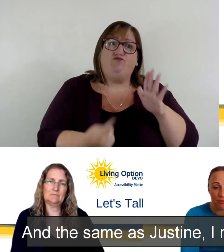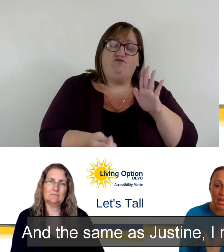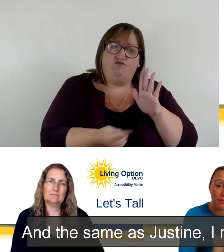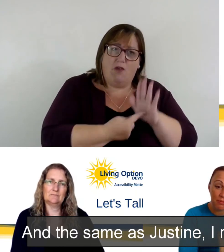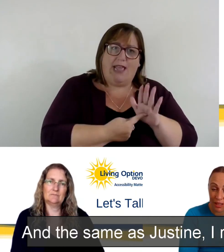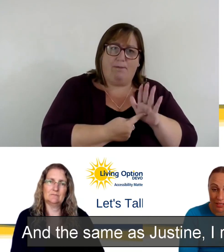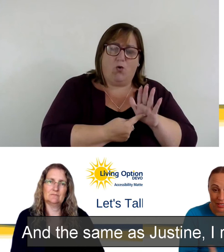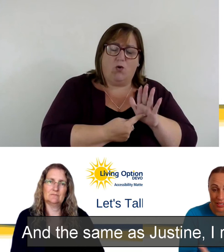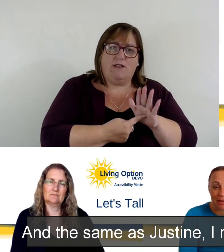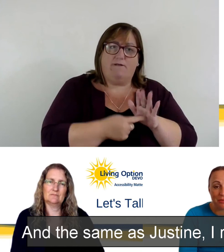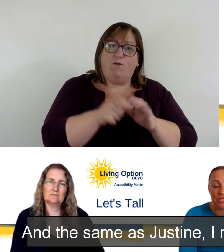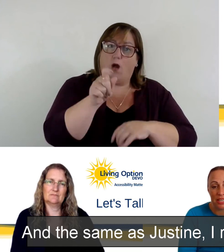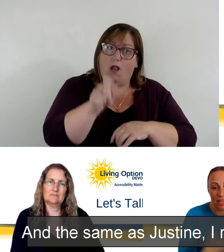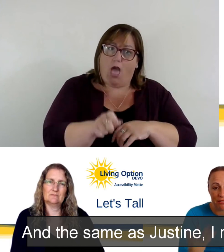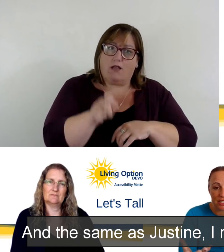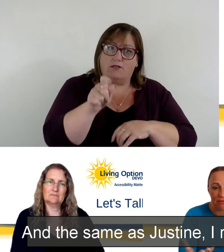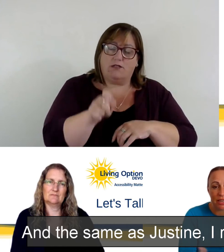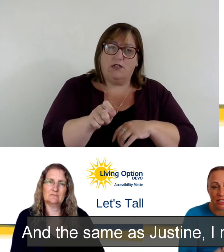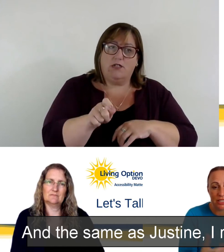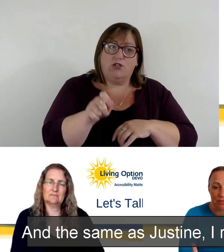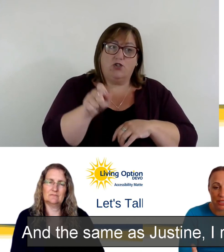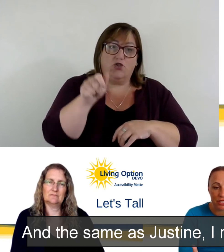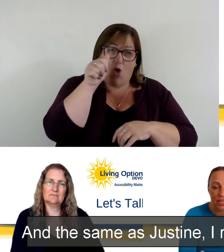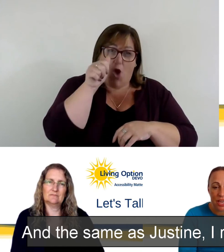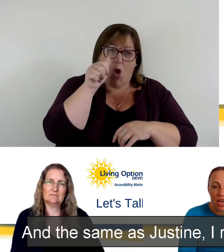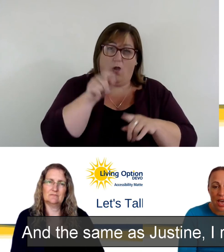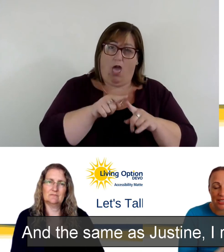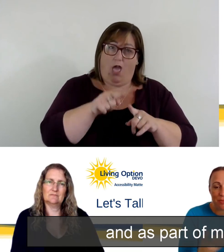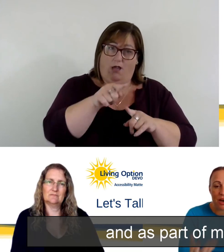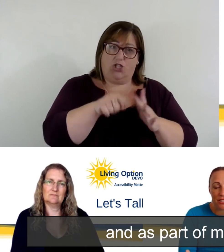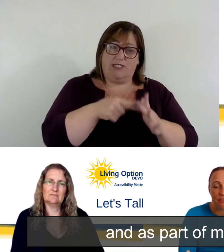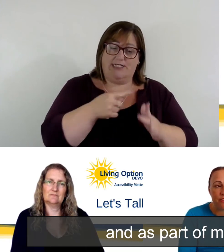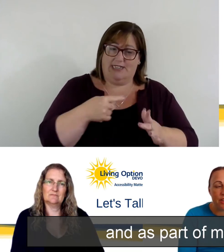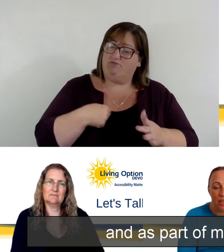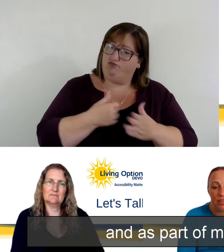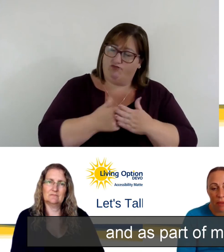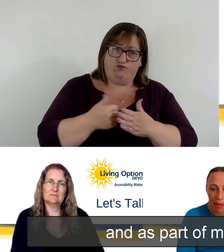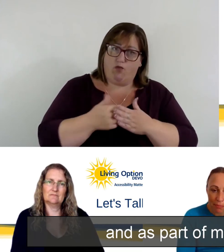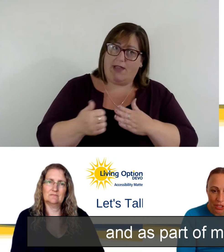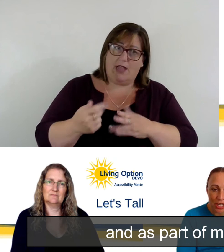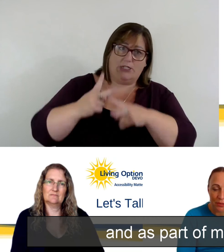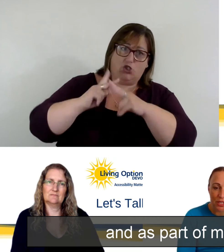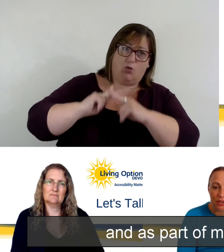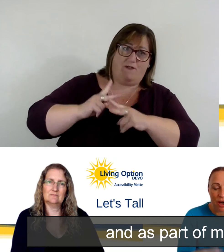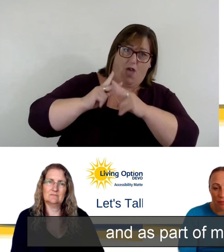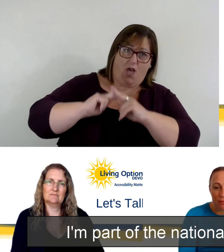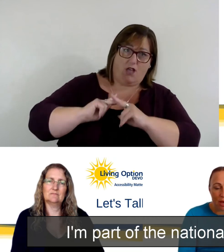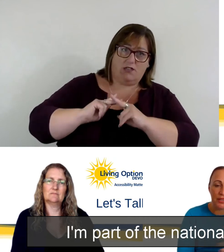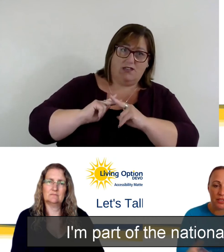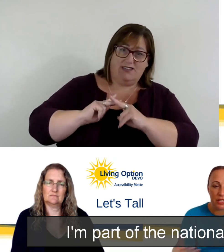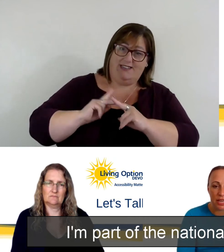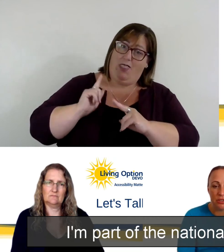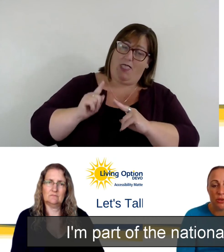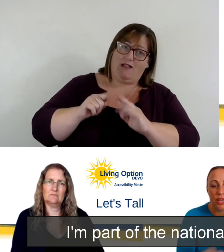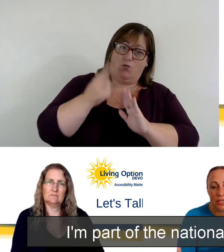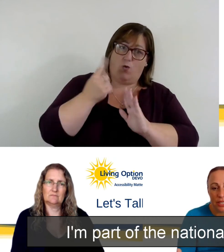clients. And yeah, the same as Justine, I receive regular supervision, and as part of my membership I'm